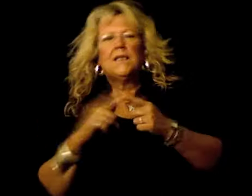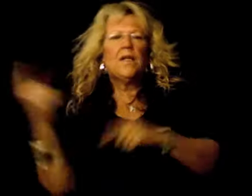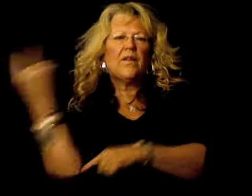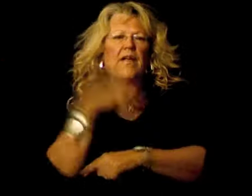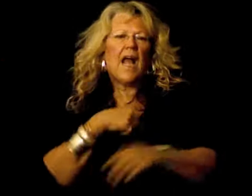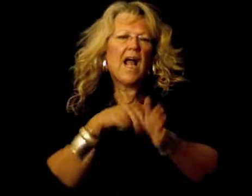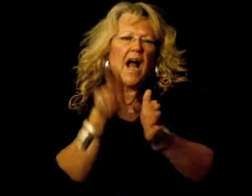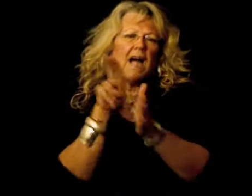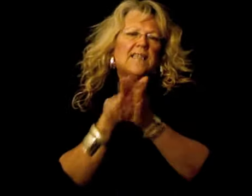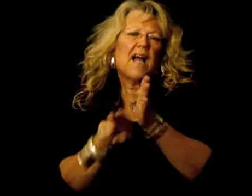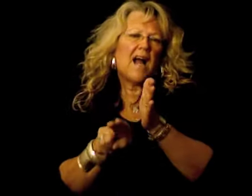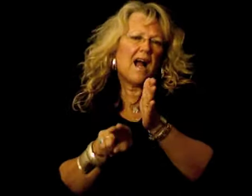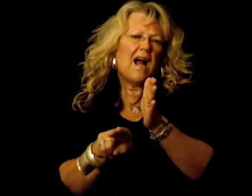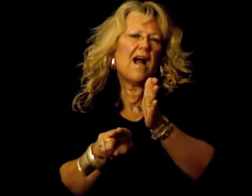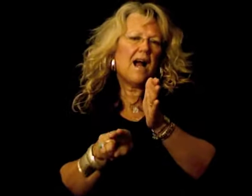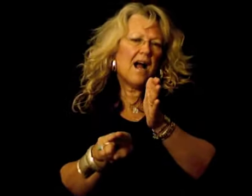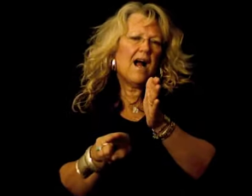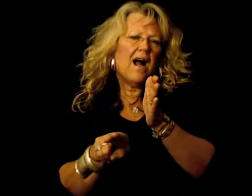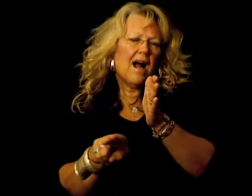Thank you.